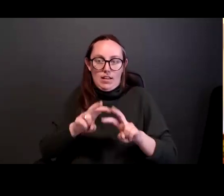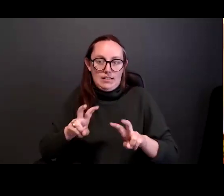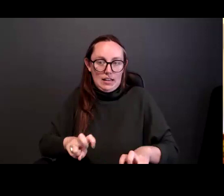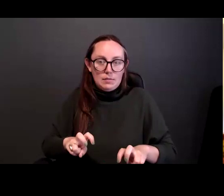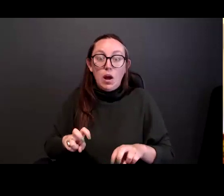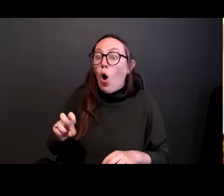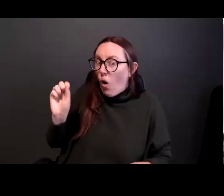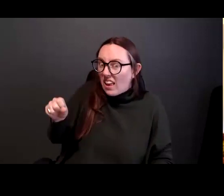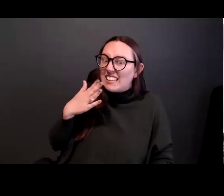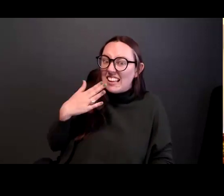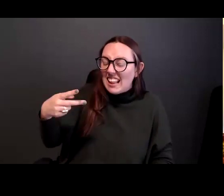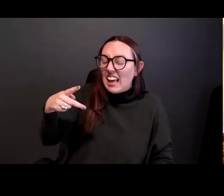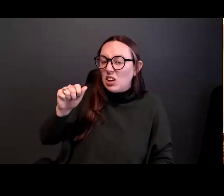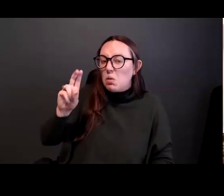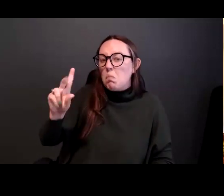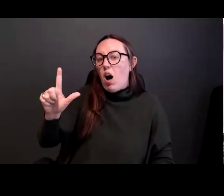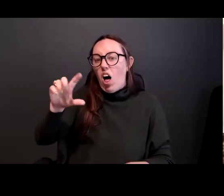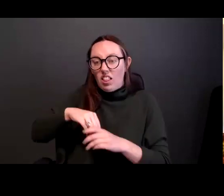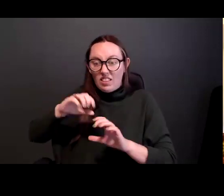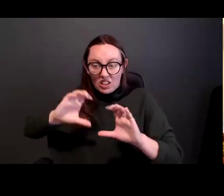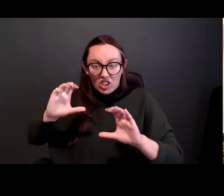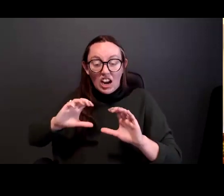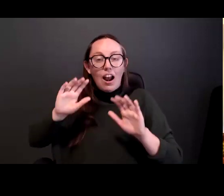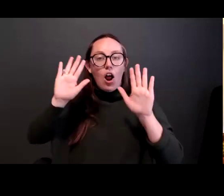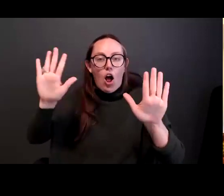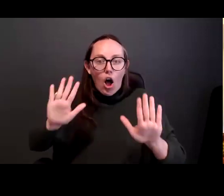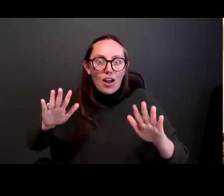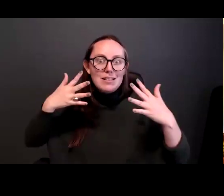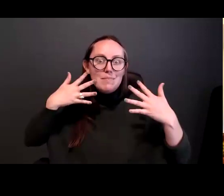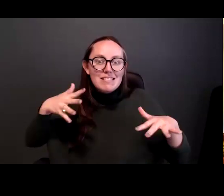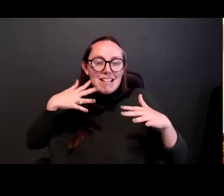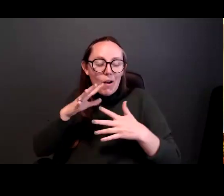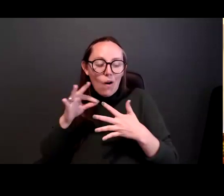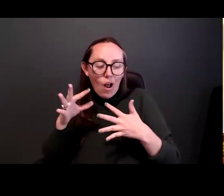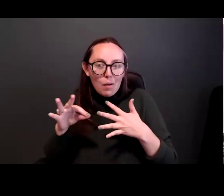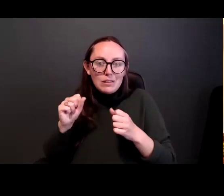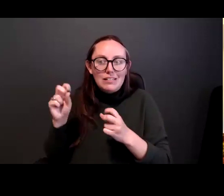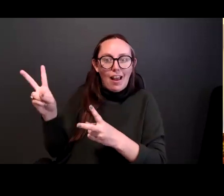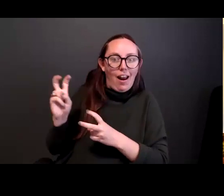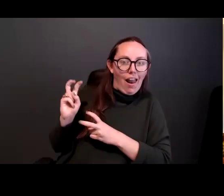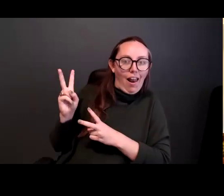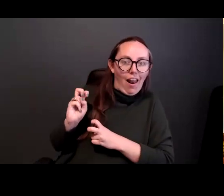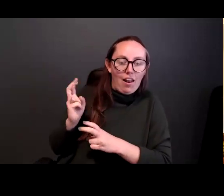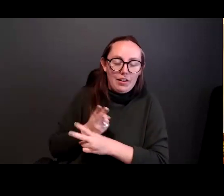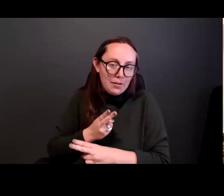great sound effects. So that's exactly it. You want to be able to, pull in sound effects